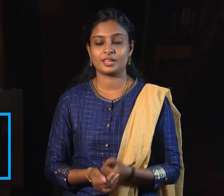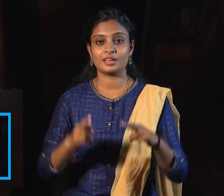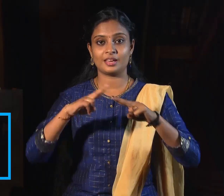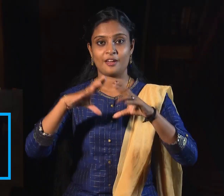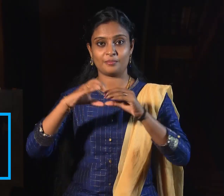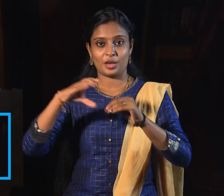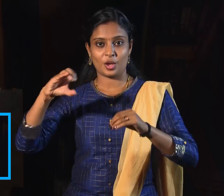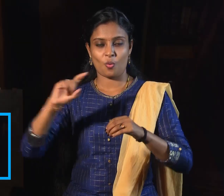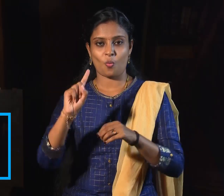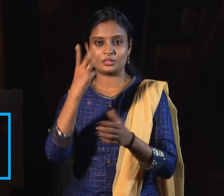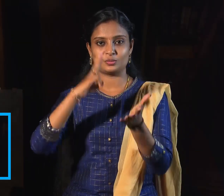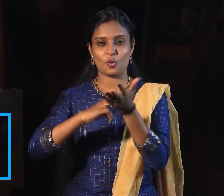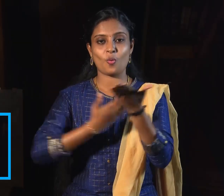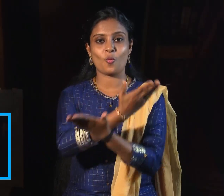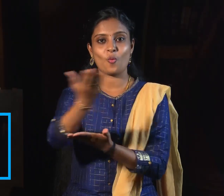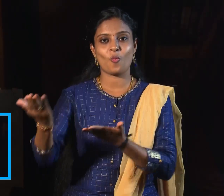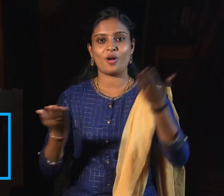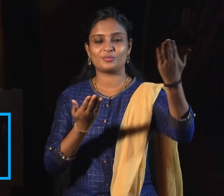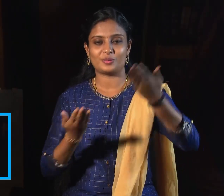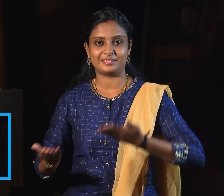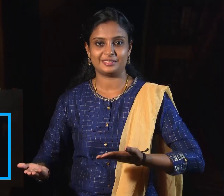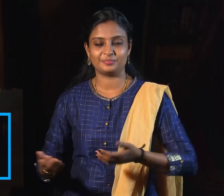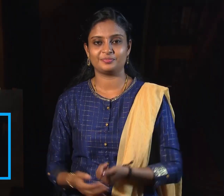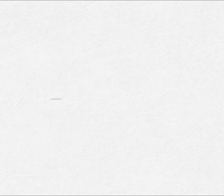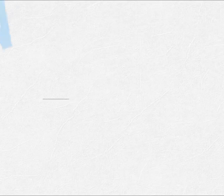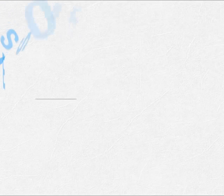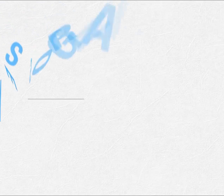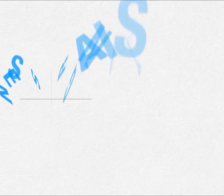Welcome students to the first module of Forms of Business Organization.